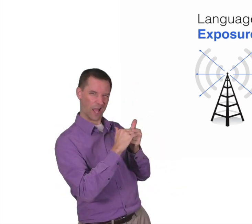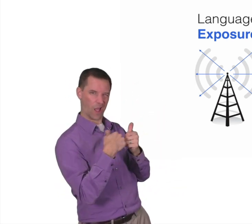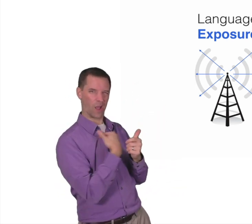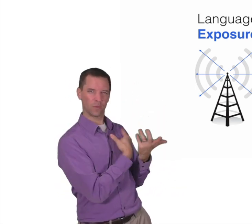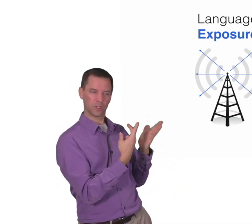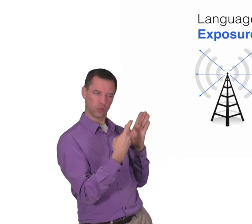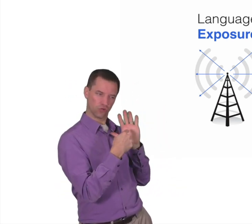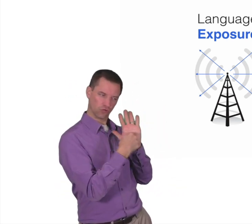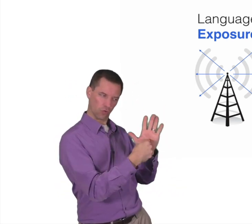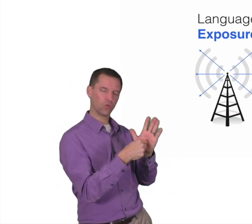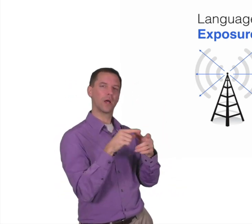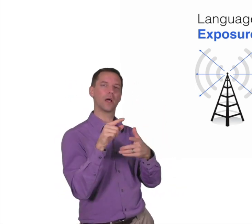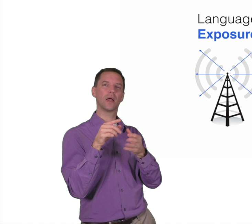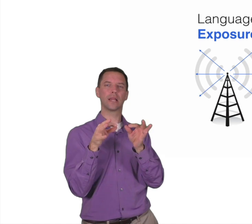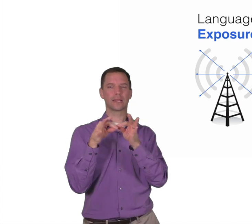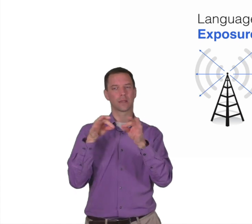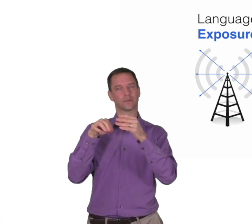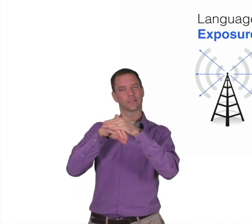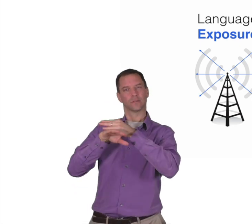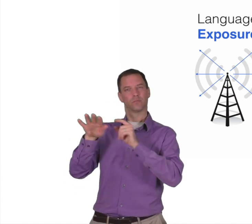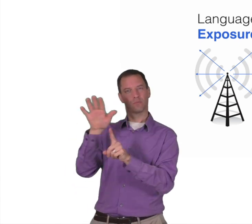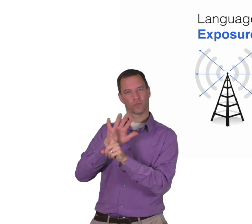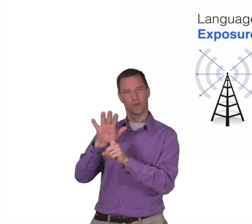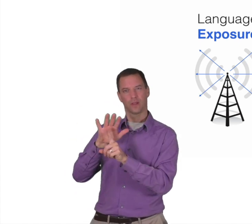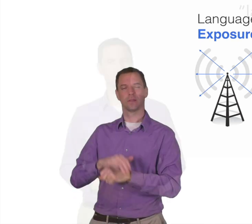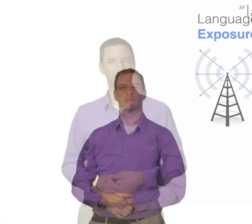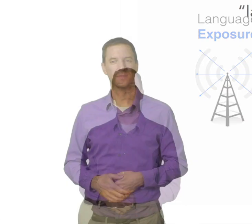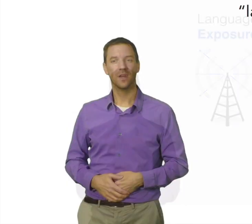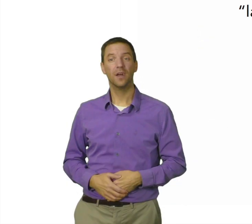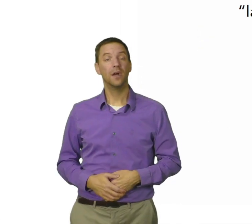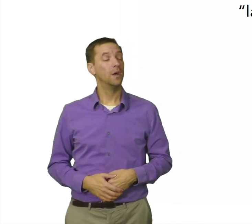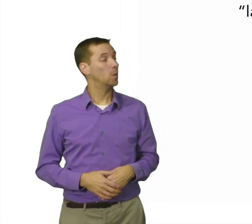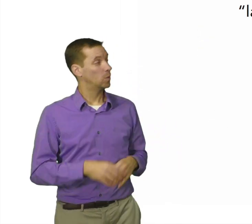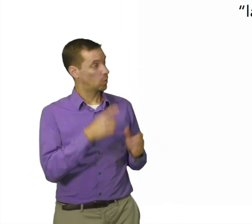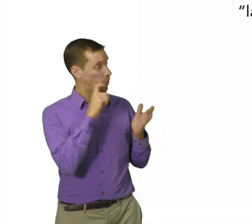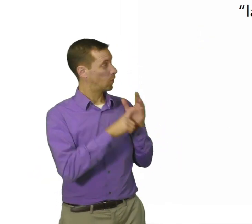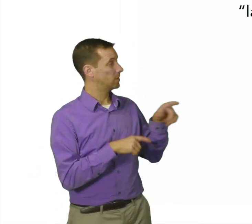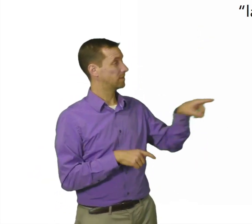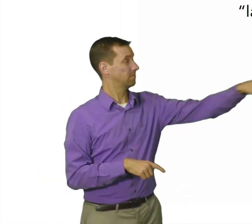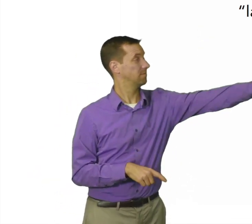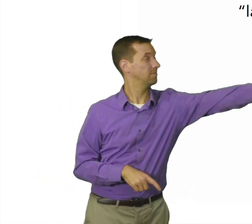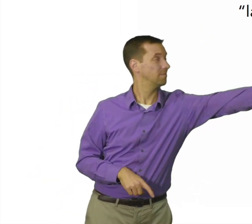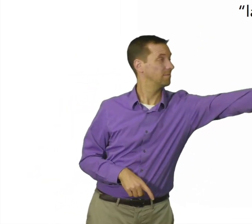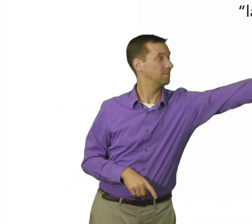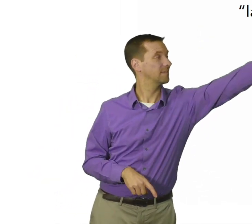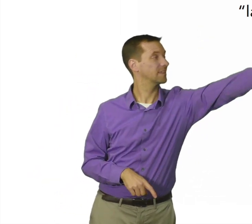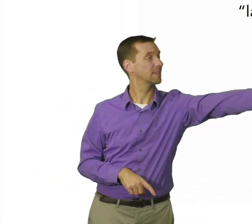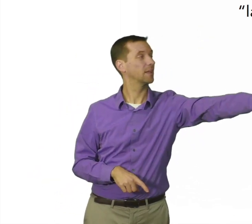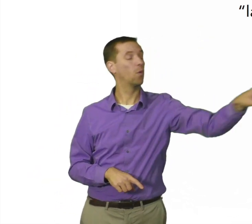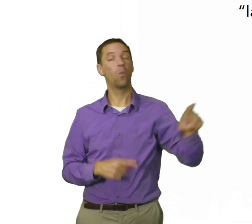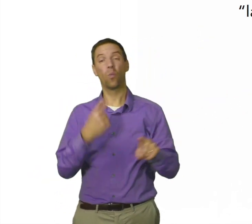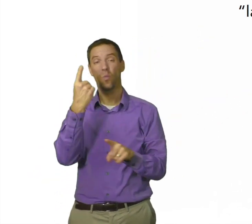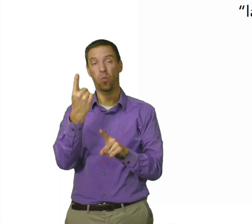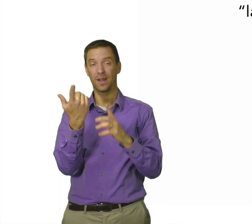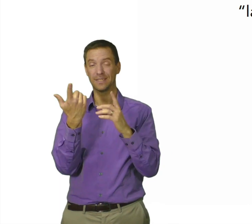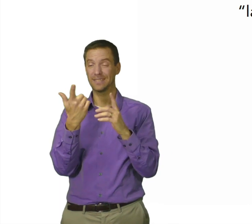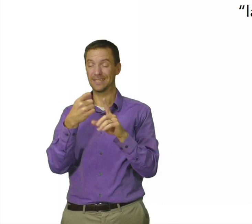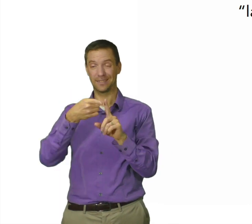For now, let's look at how we visualize language access profiles. So let's take a look at this